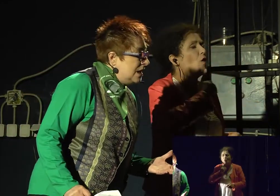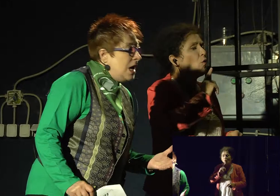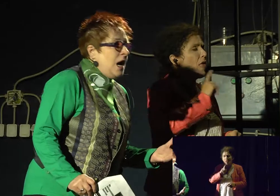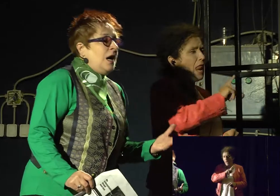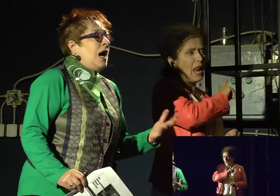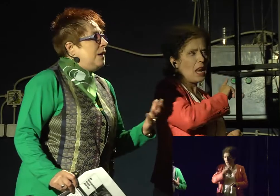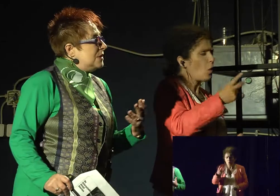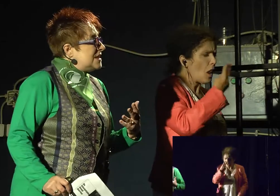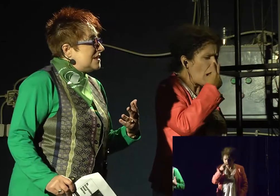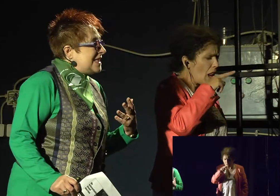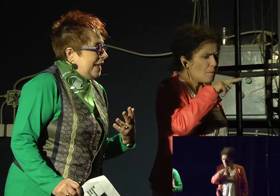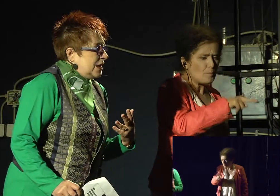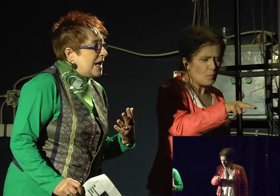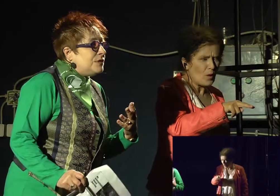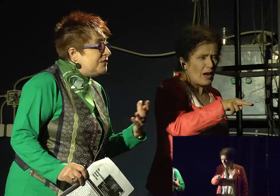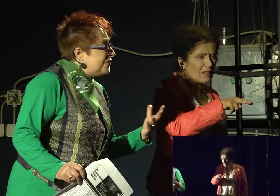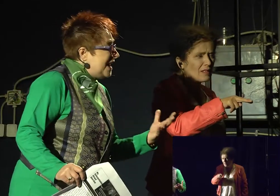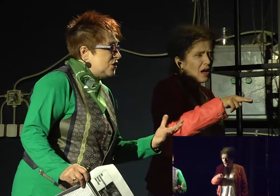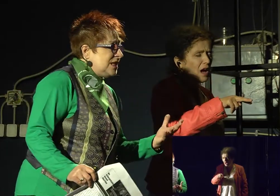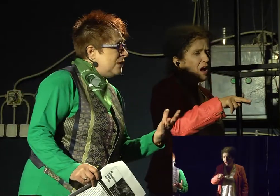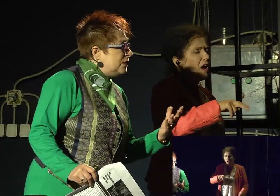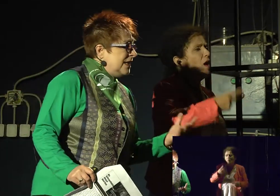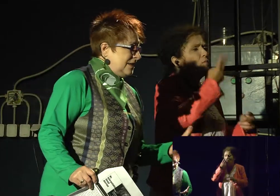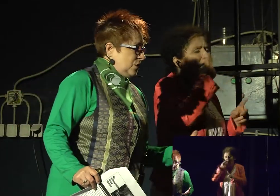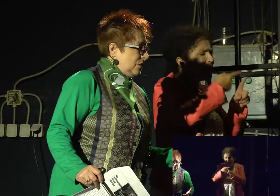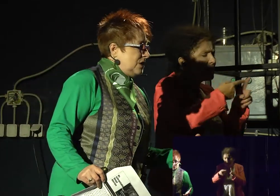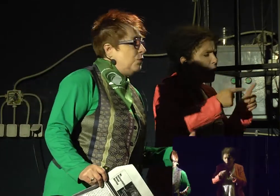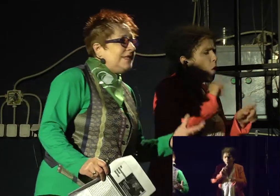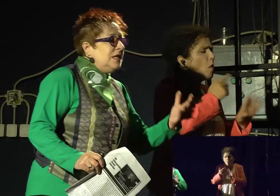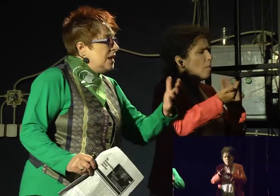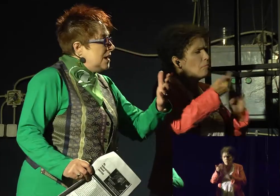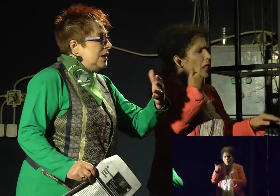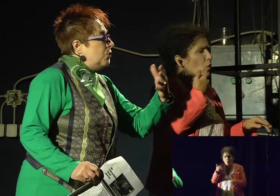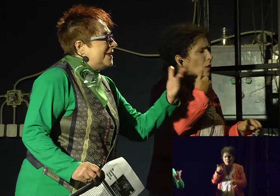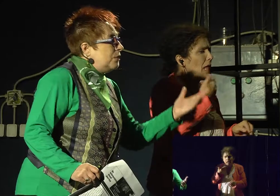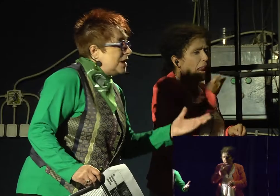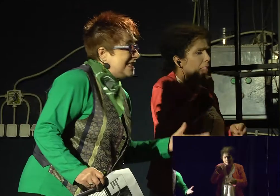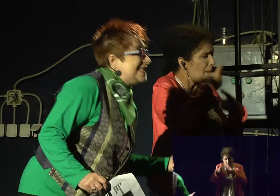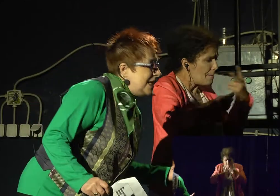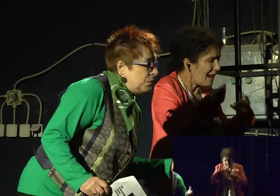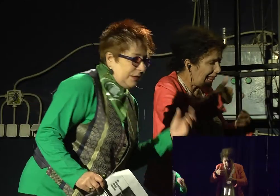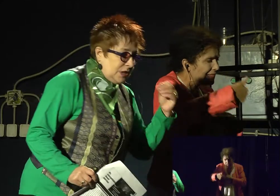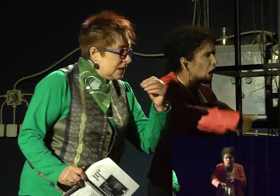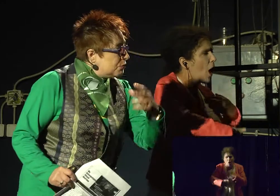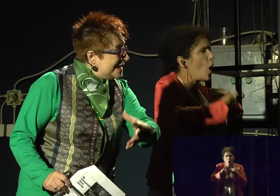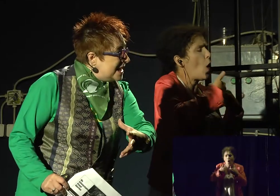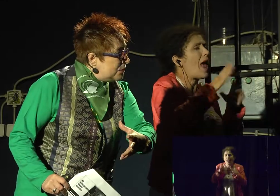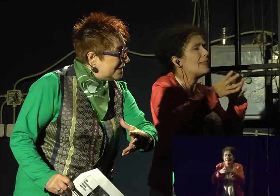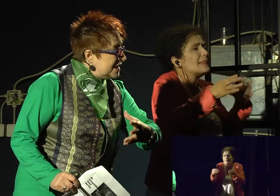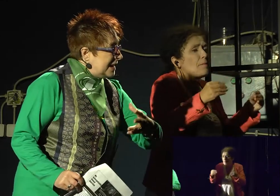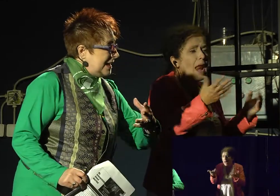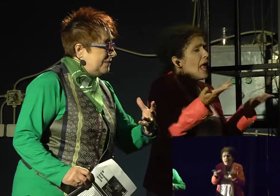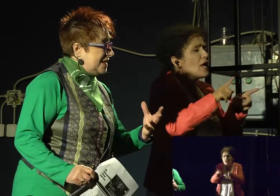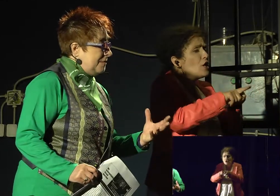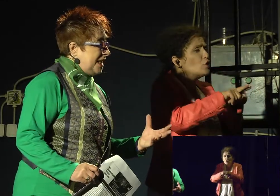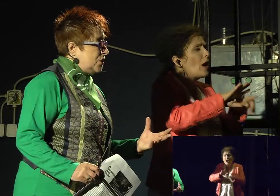before. I was scared. I was afraid, just like all the other girls. You know, what they were going to see, what they were going to write down